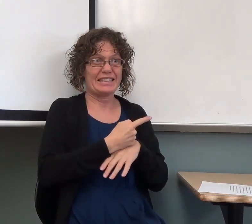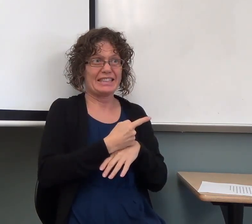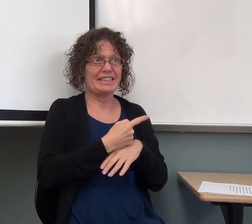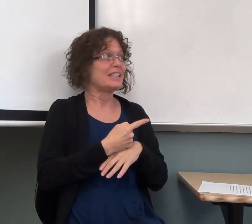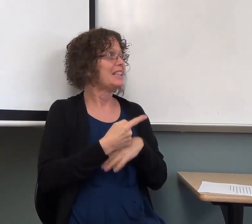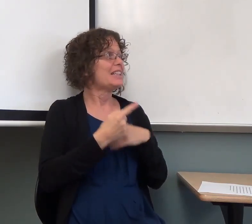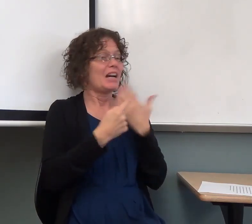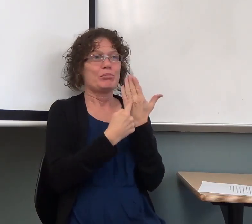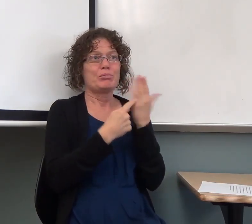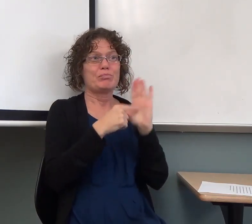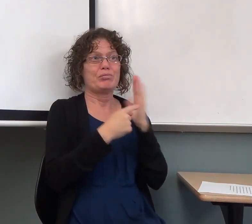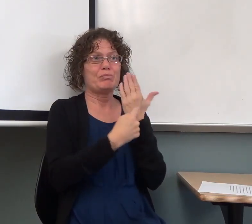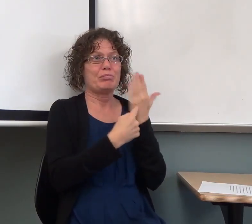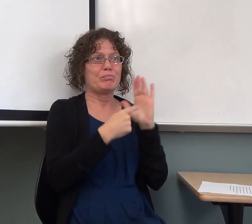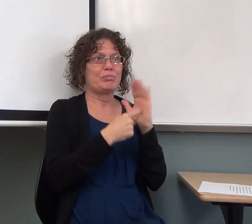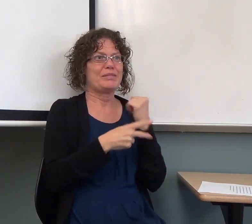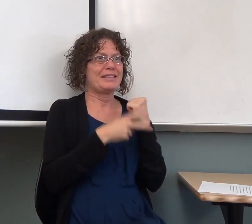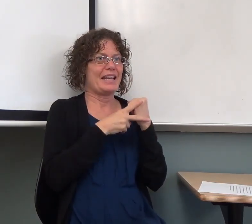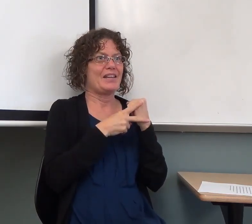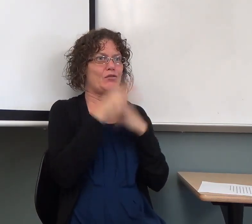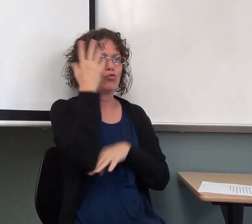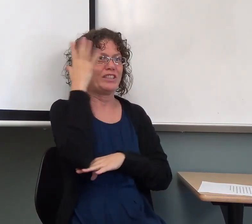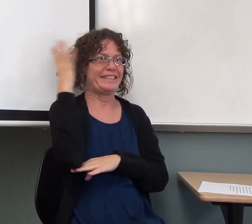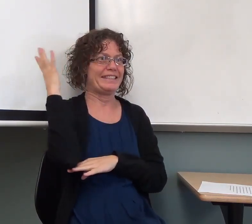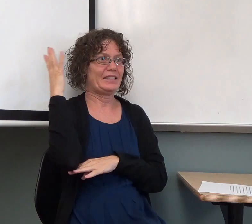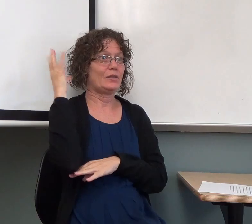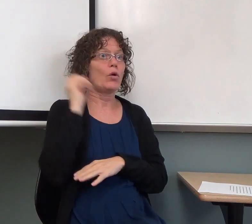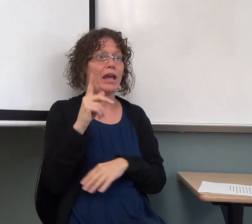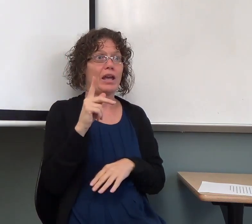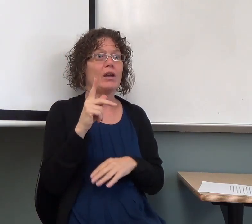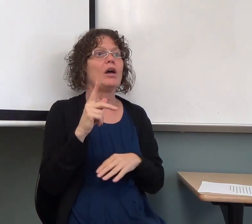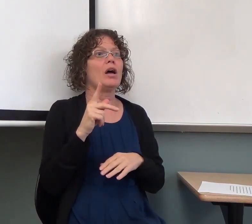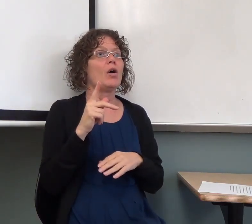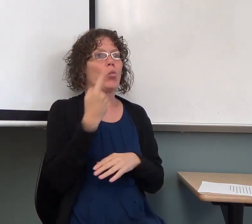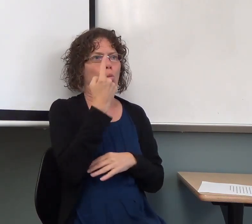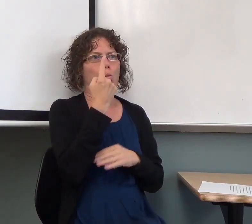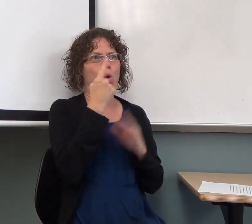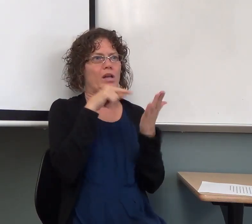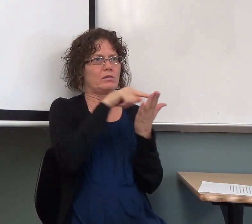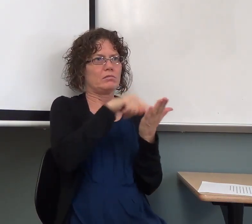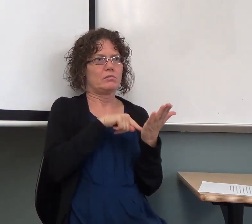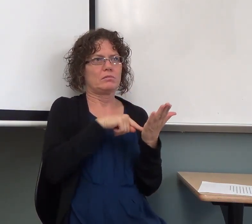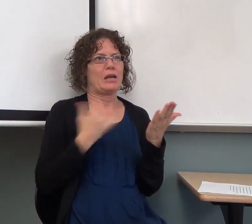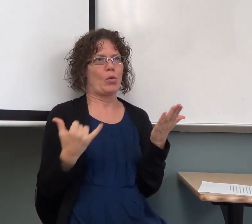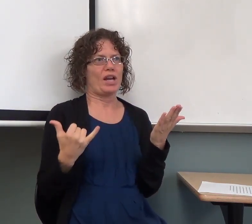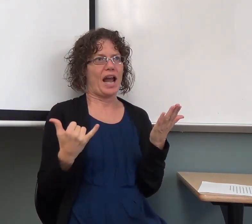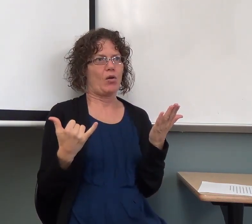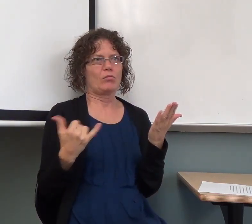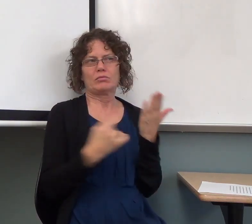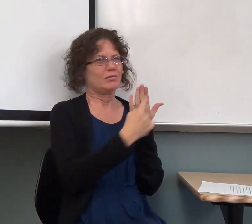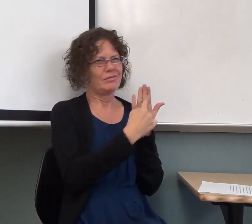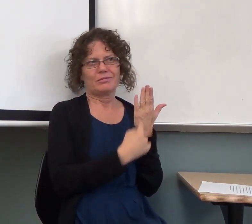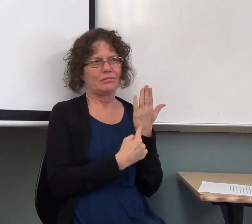to kill trees. Okay, it's got 2 things. But we're only going to do one of them right now. Okay? And I don't want to confuse you. So, I'm going to hand these out. We've got a little bit of